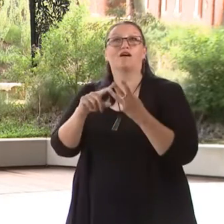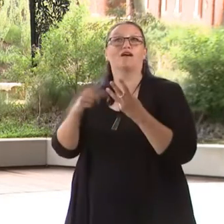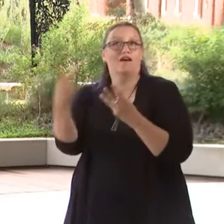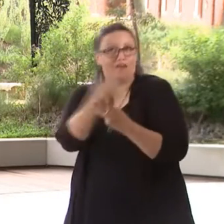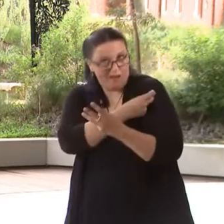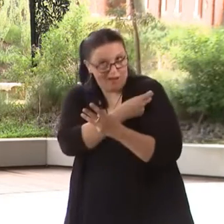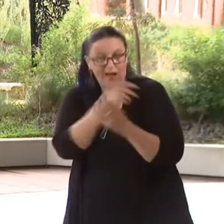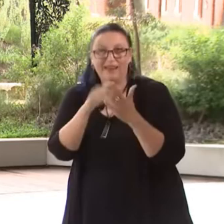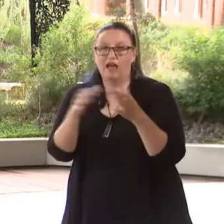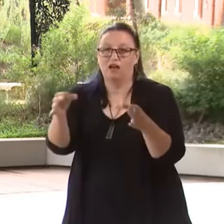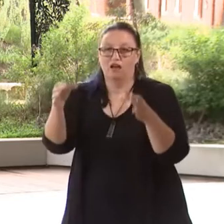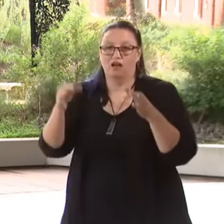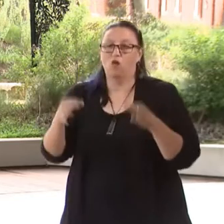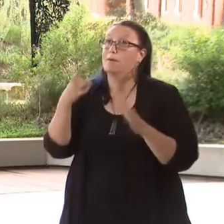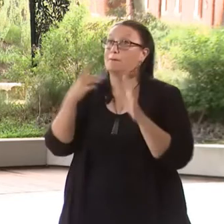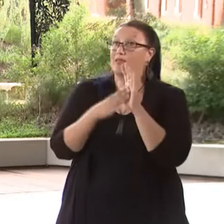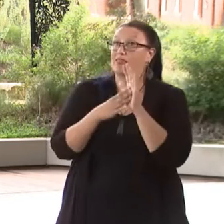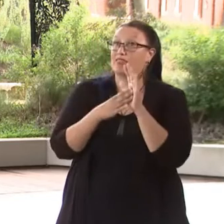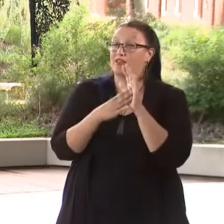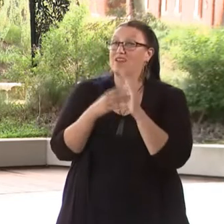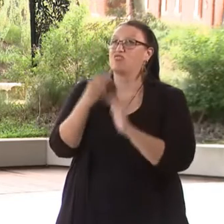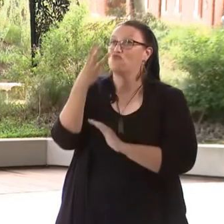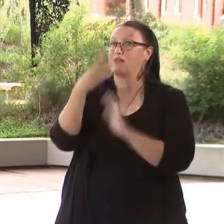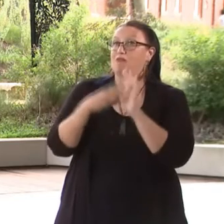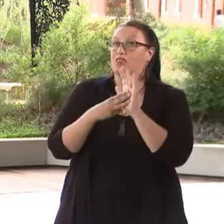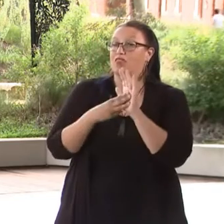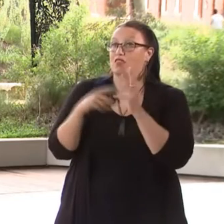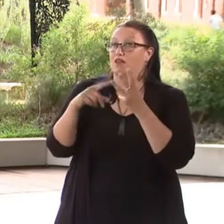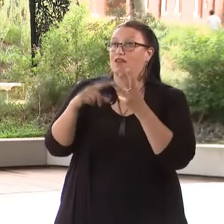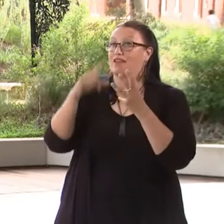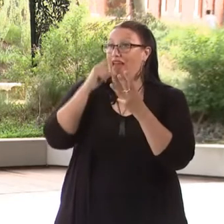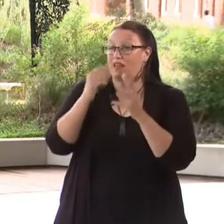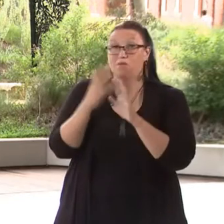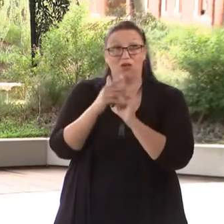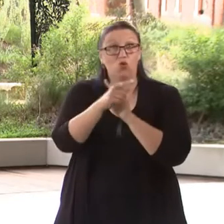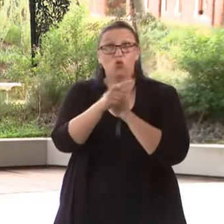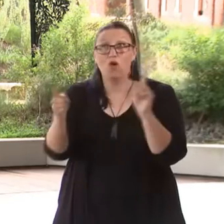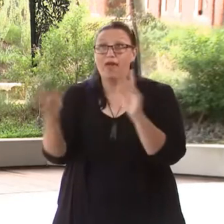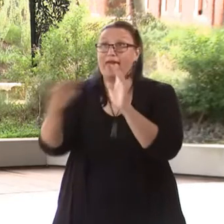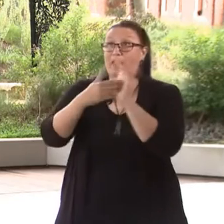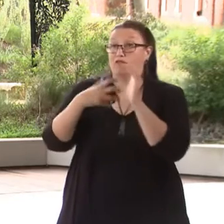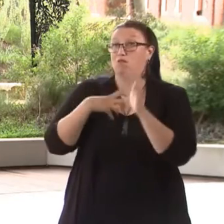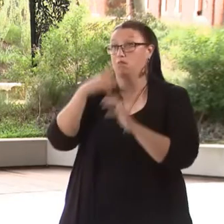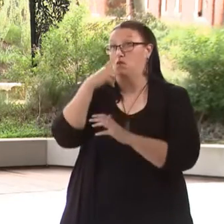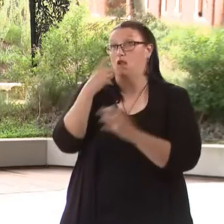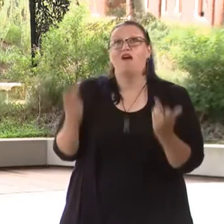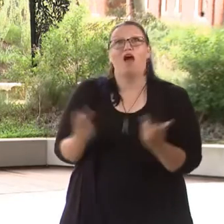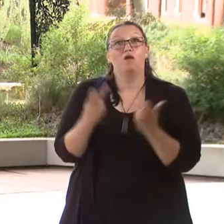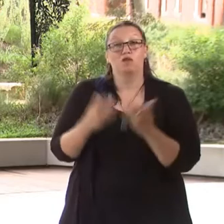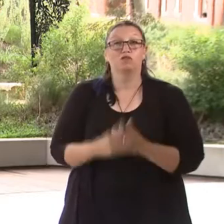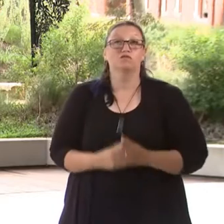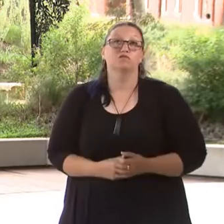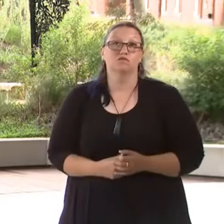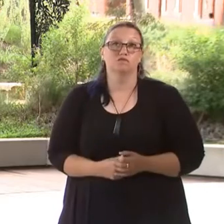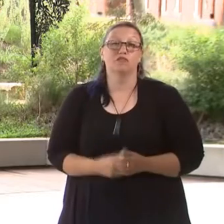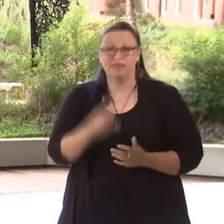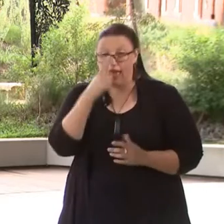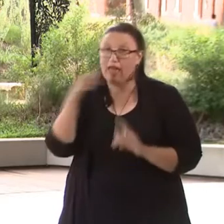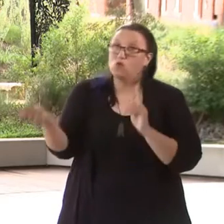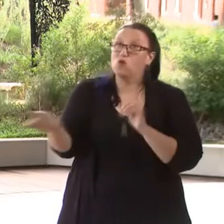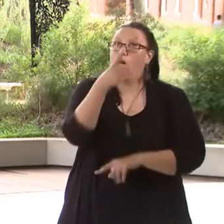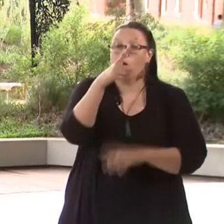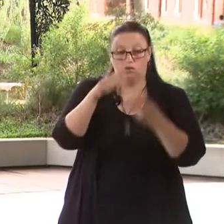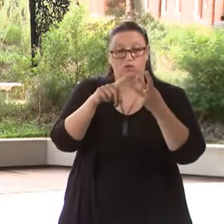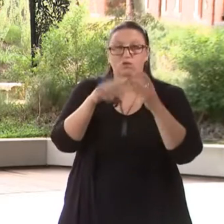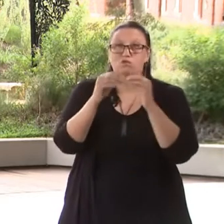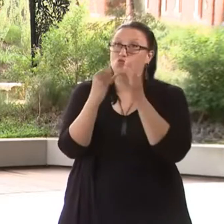months. That has ensured that many people across New South Wales are now eligible for that booster shot. We have 40 centres right around